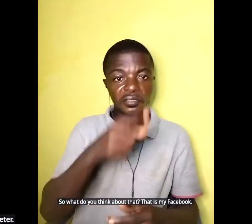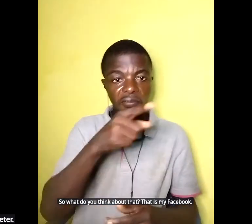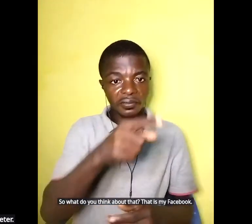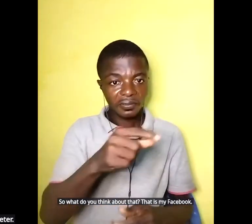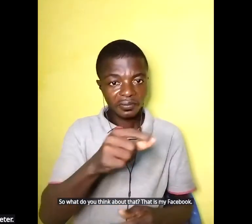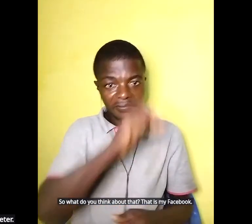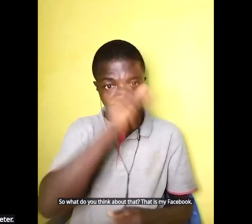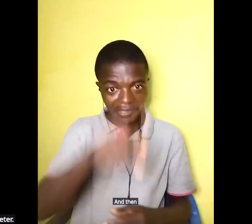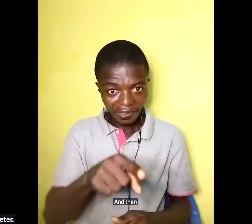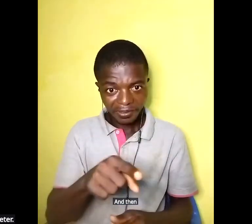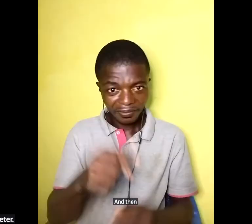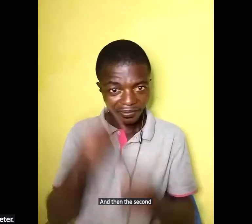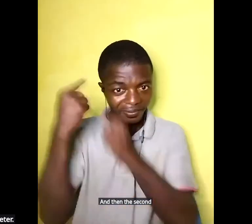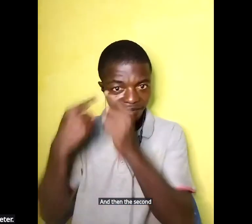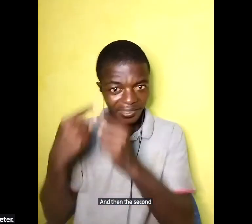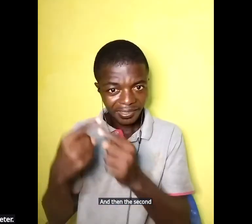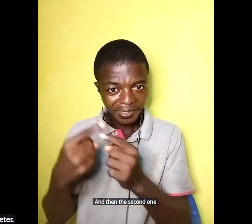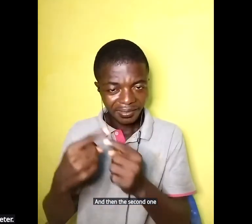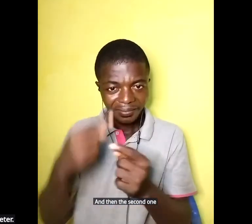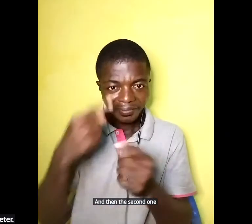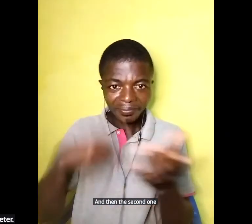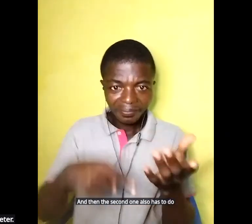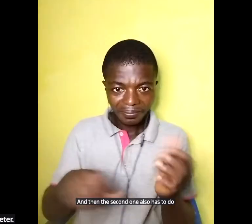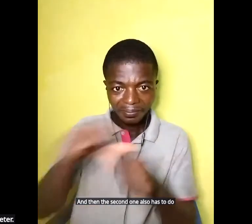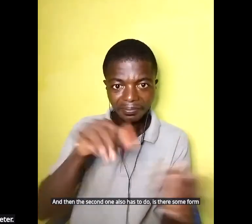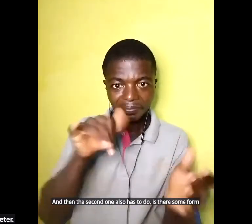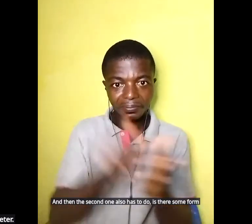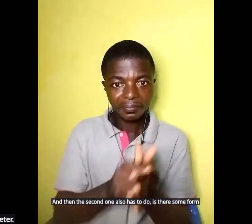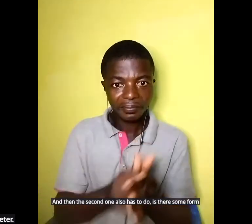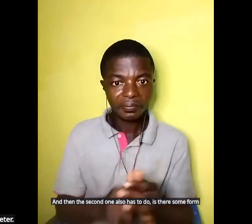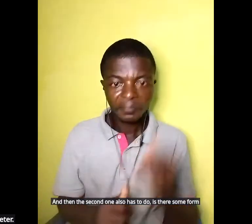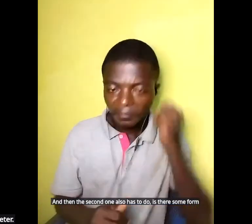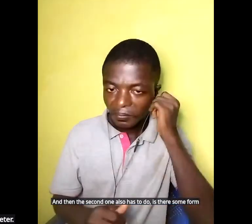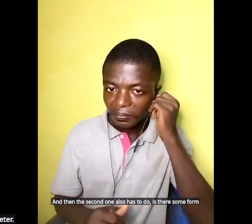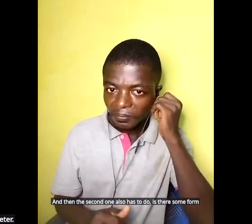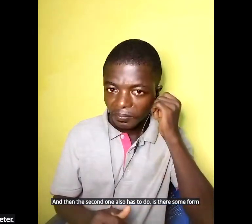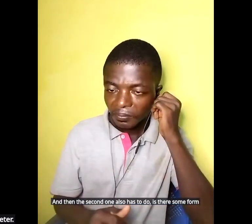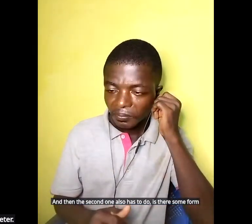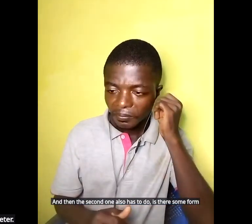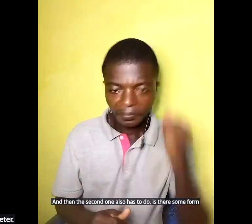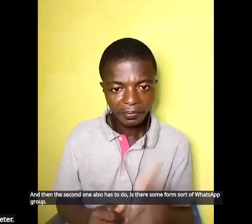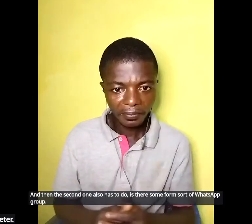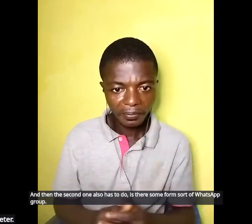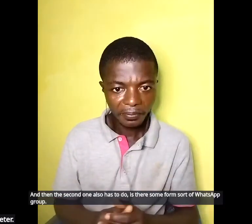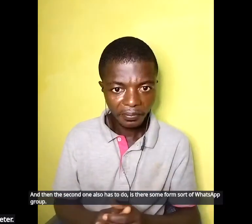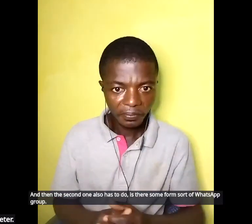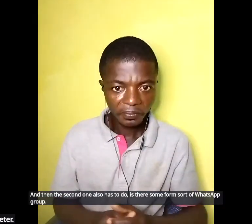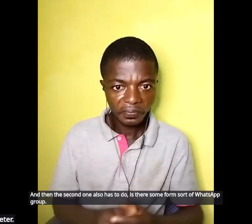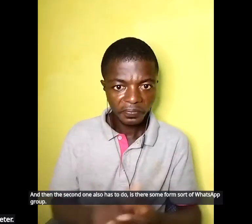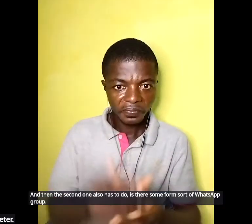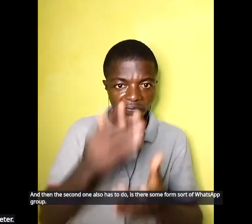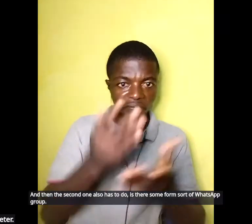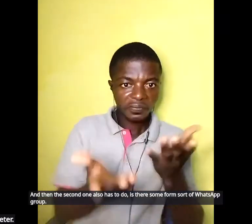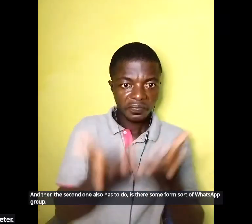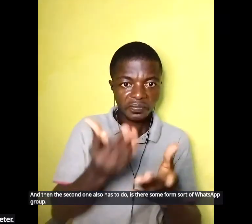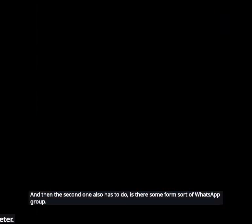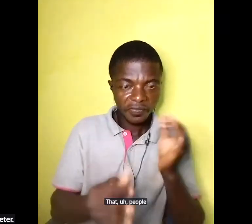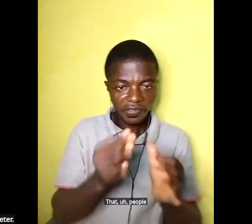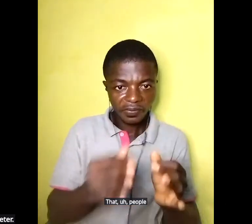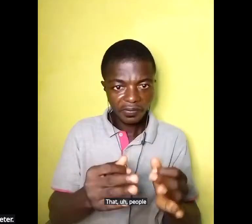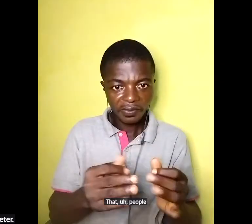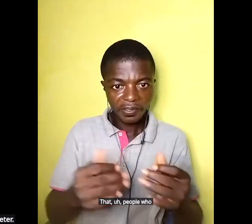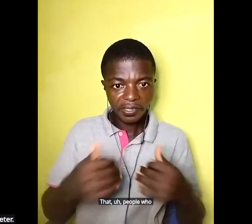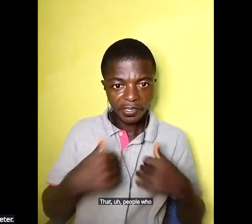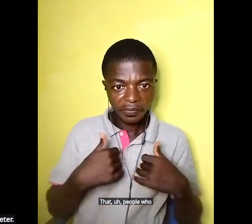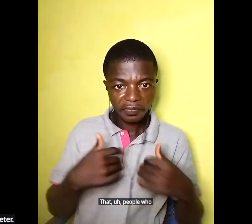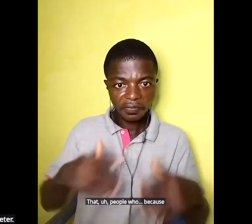And then the second one also has to do, is there some sort of WhatsApp group that people who,